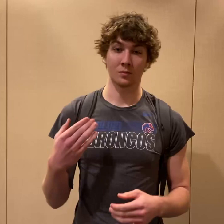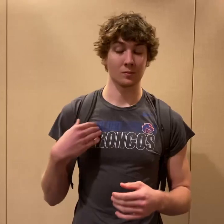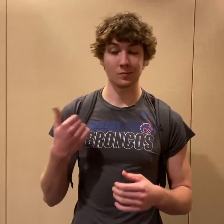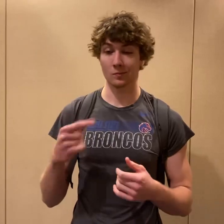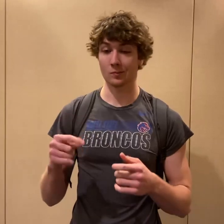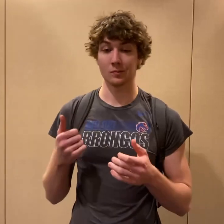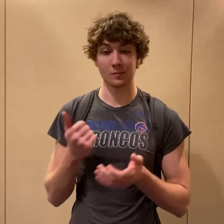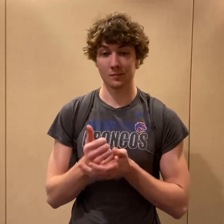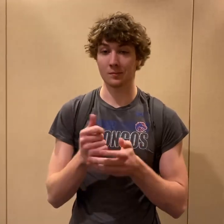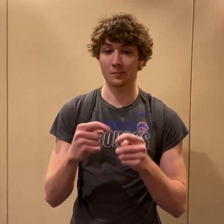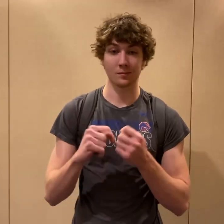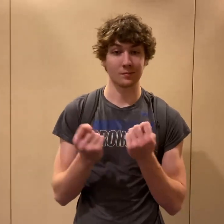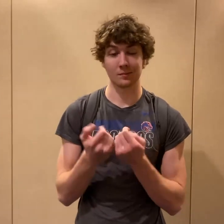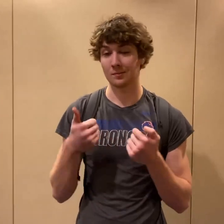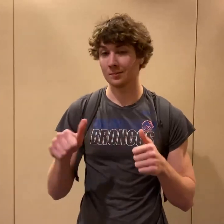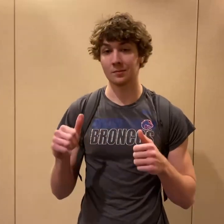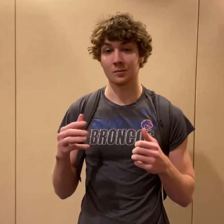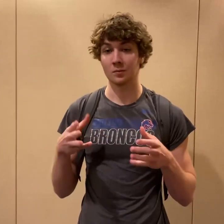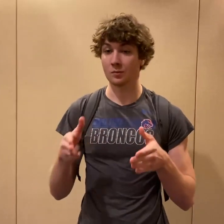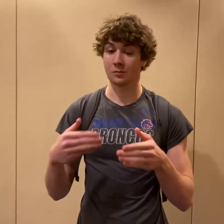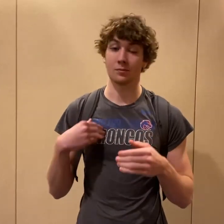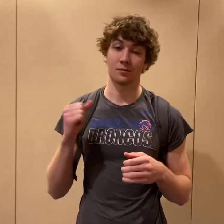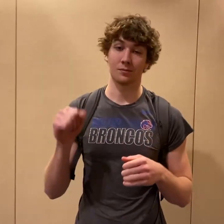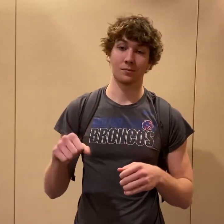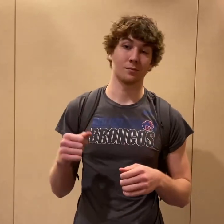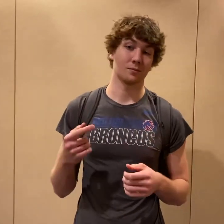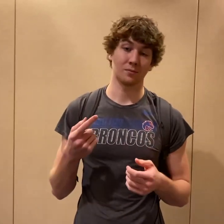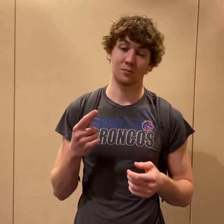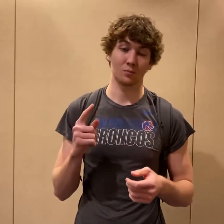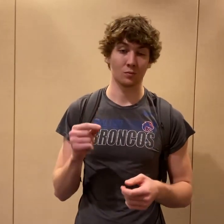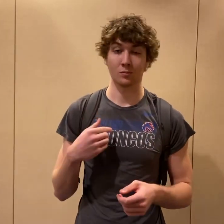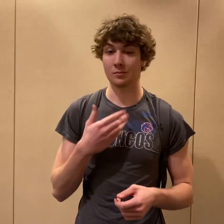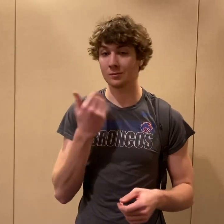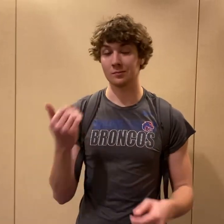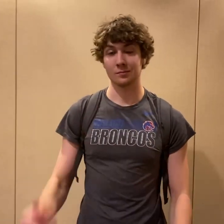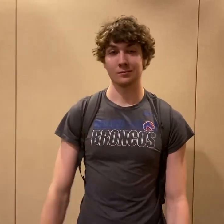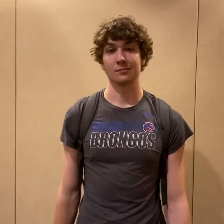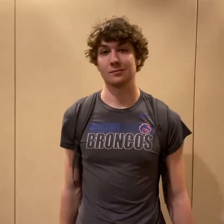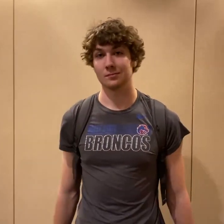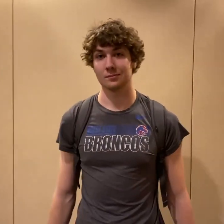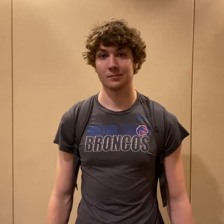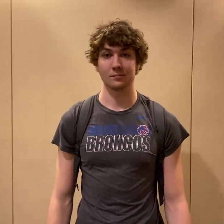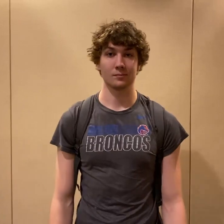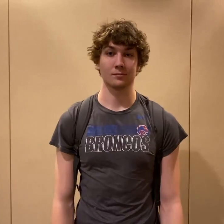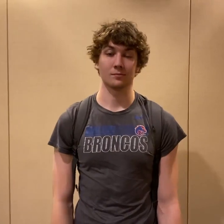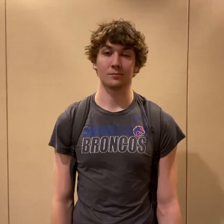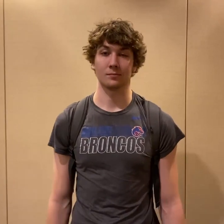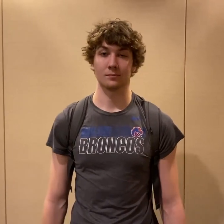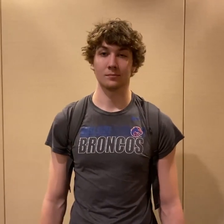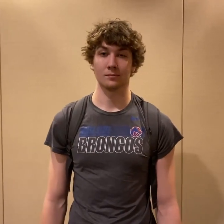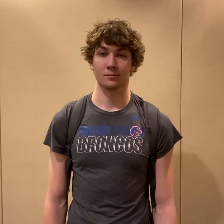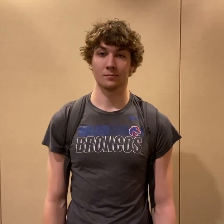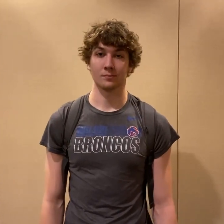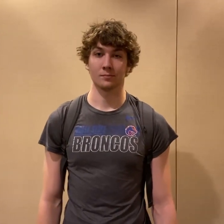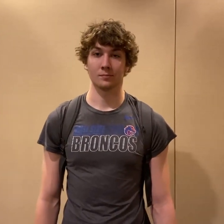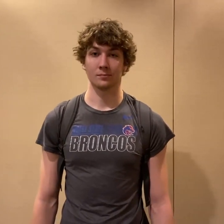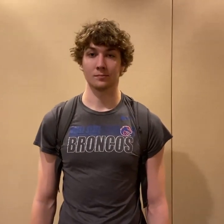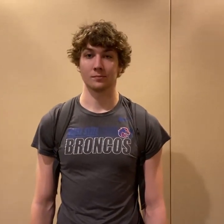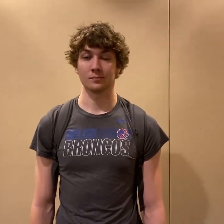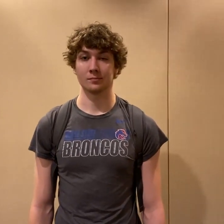do my job, try to help the team in any way I can. I'm just doing my best. What about this team, man? You guys started in three and four and a lot of people are giving up on